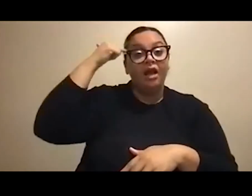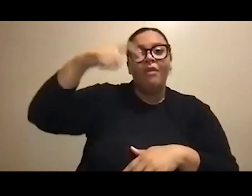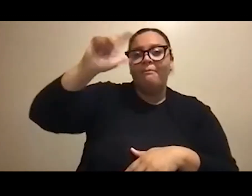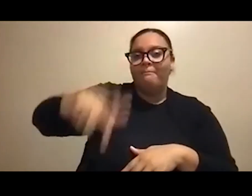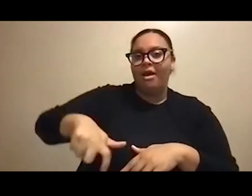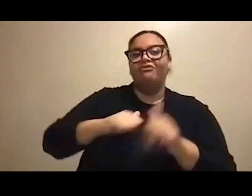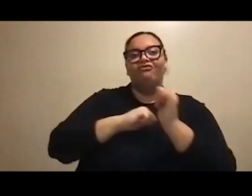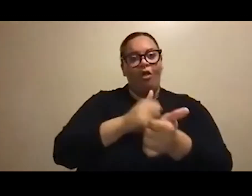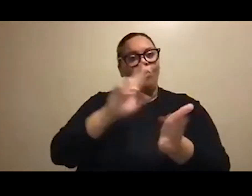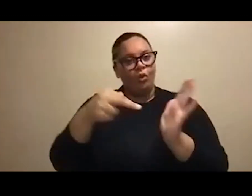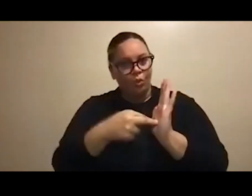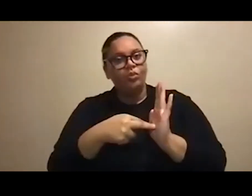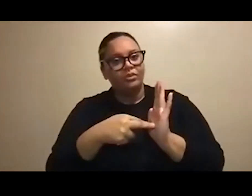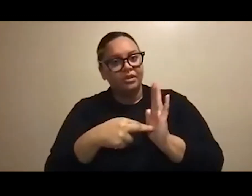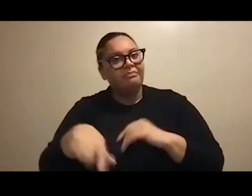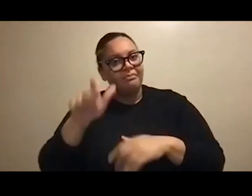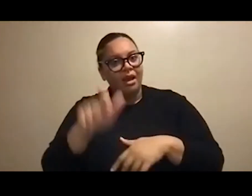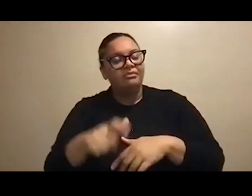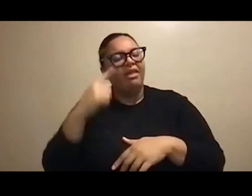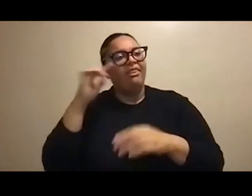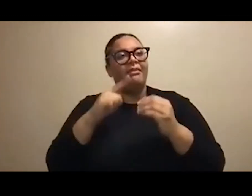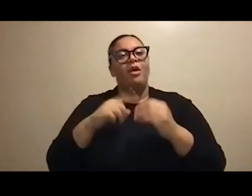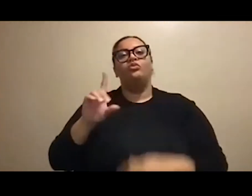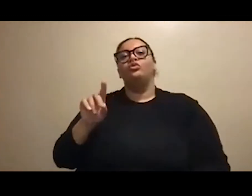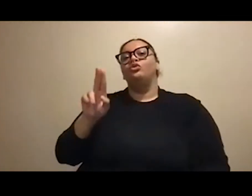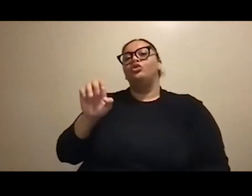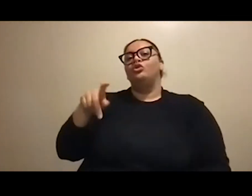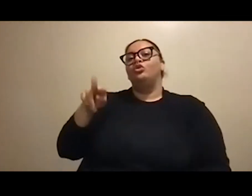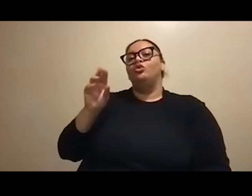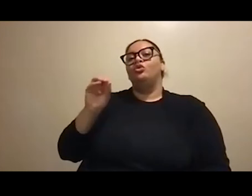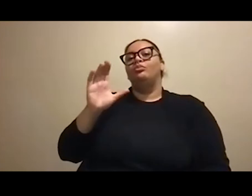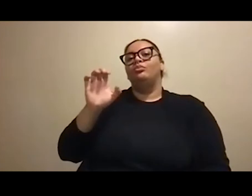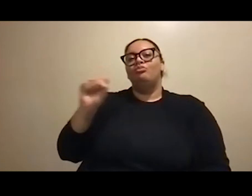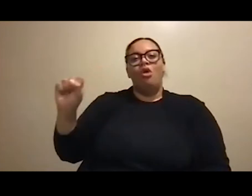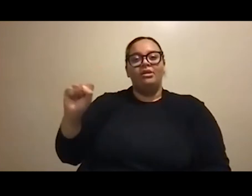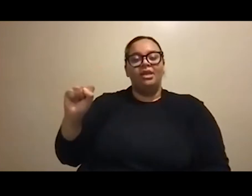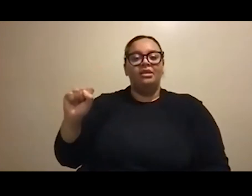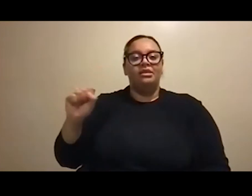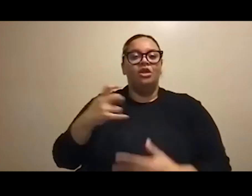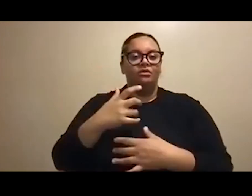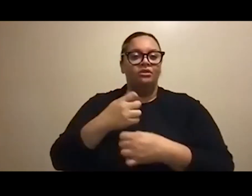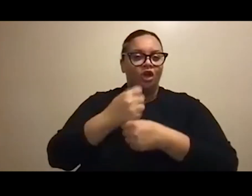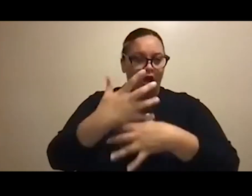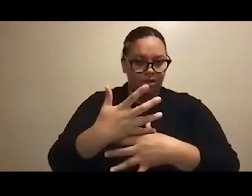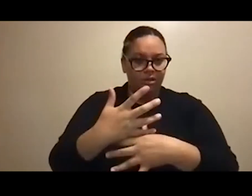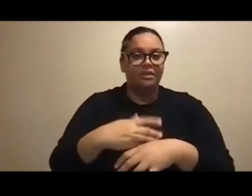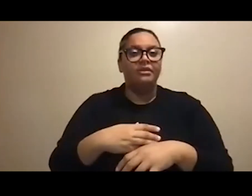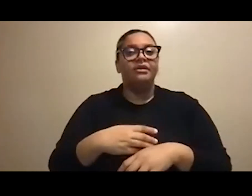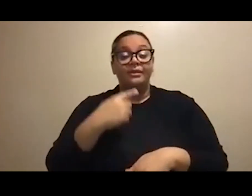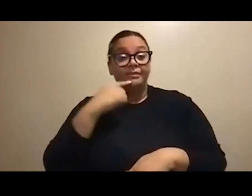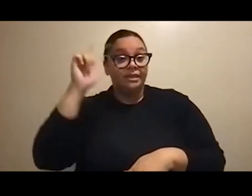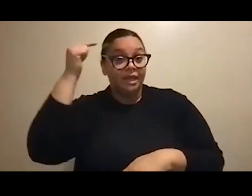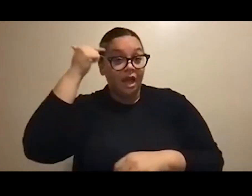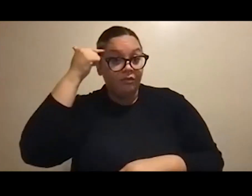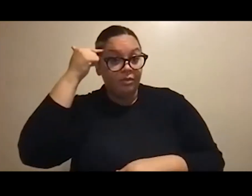rules. Think about the Due Process Clause. It says that the government, in Amendment